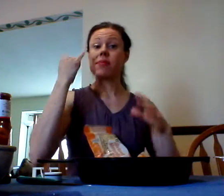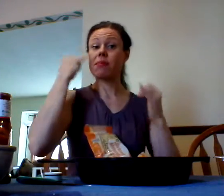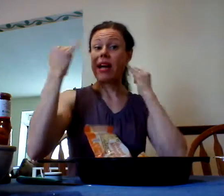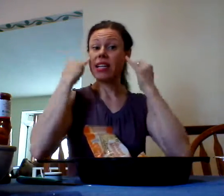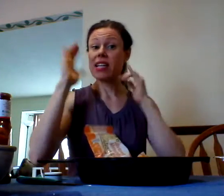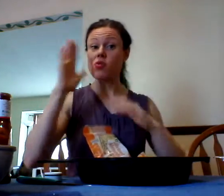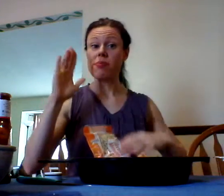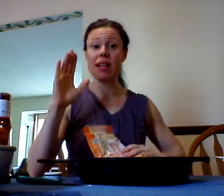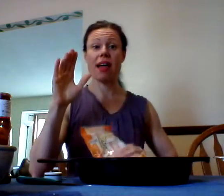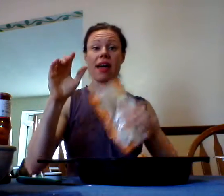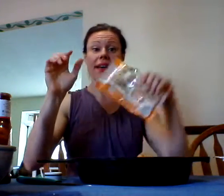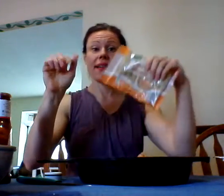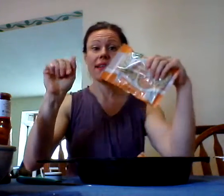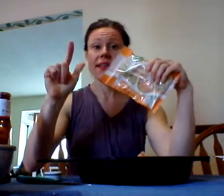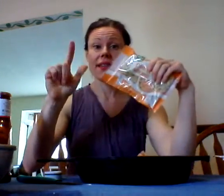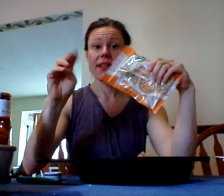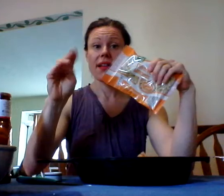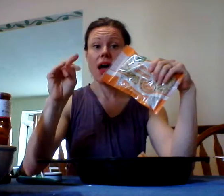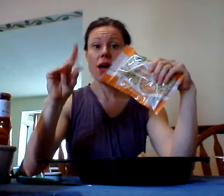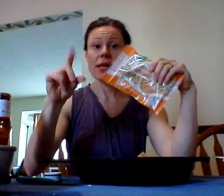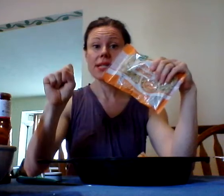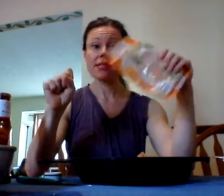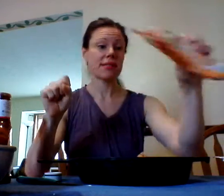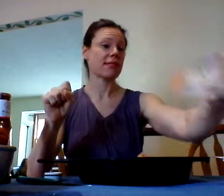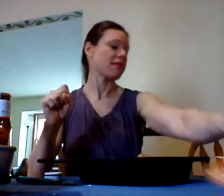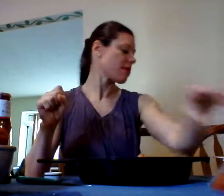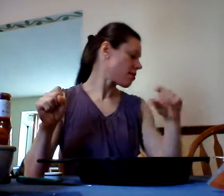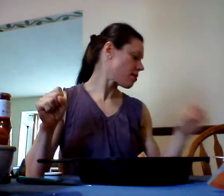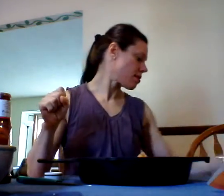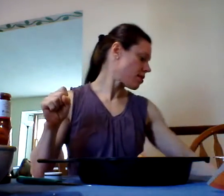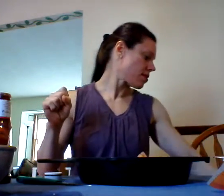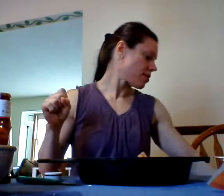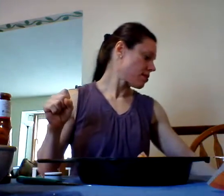Some ideas would be like almonds,